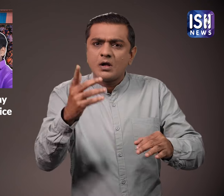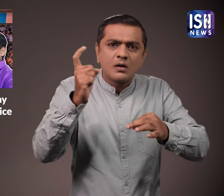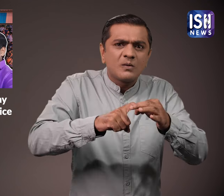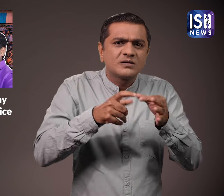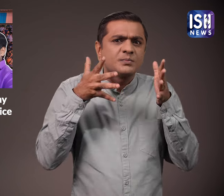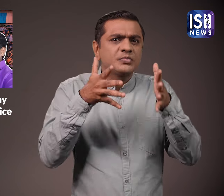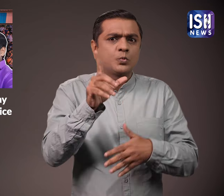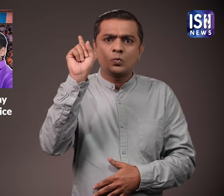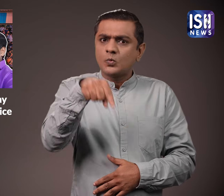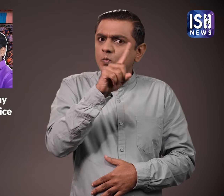statements which was wrong.